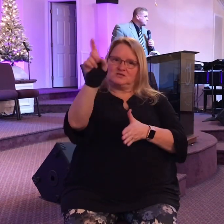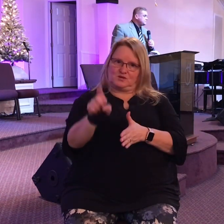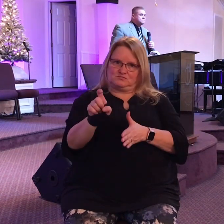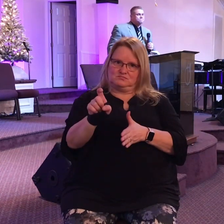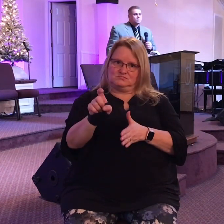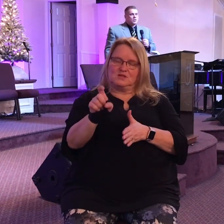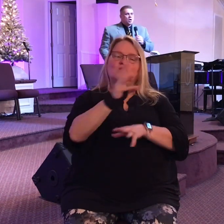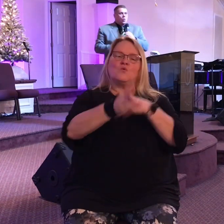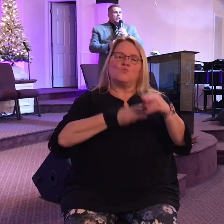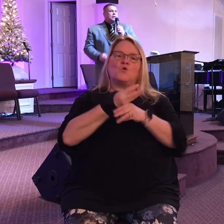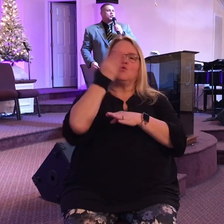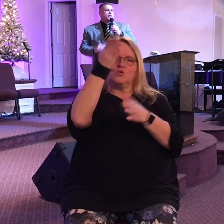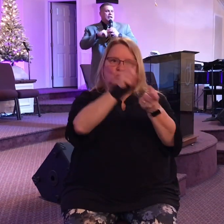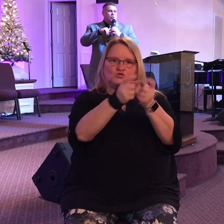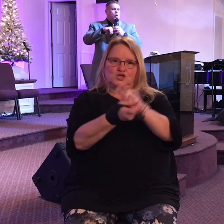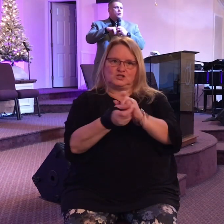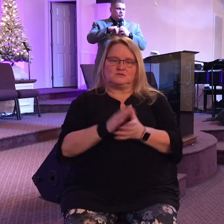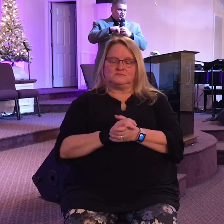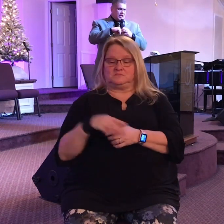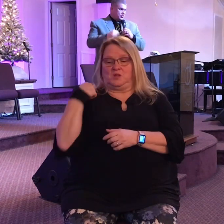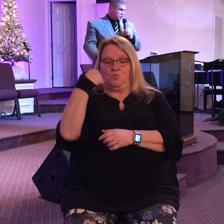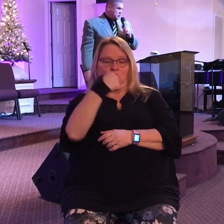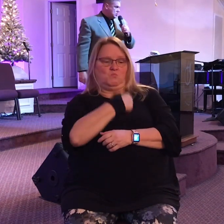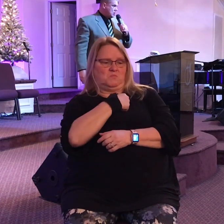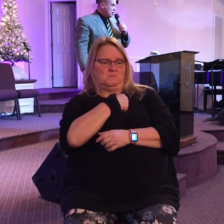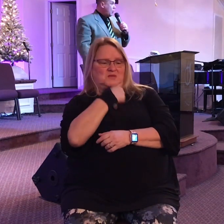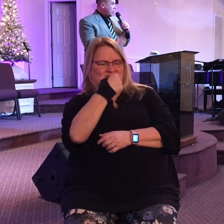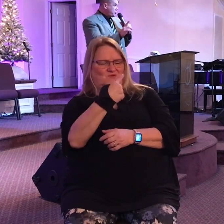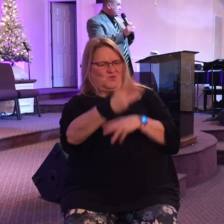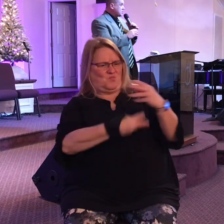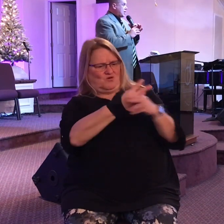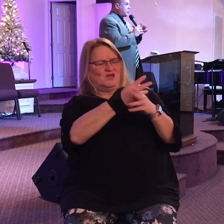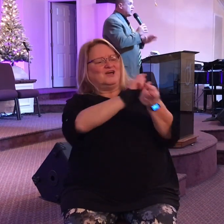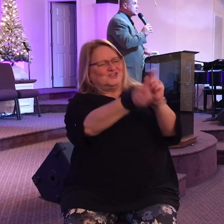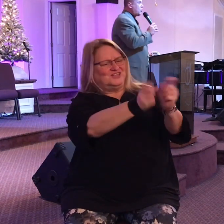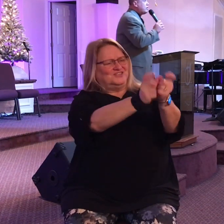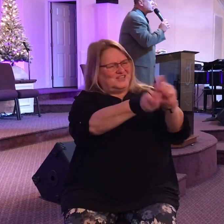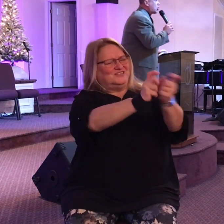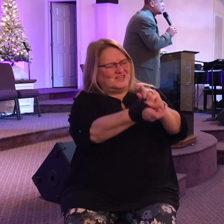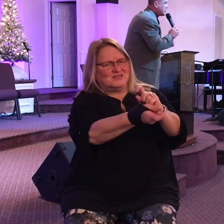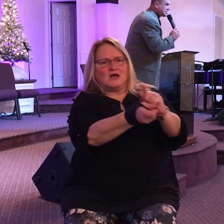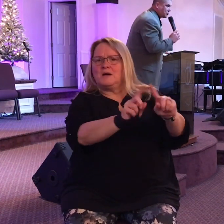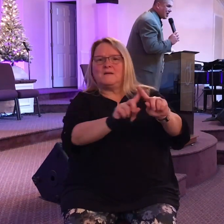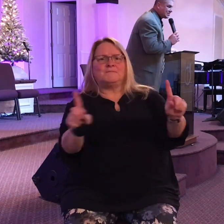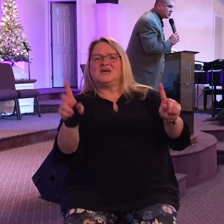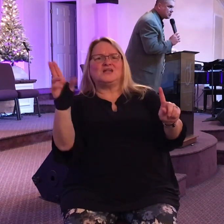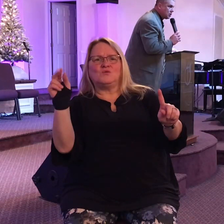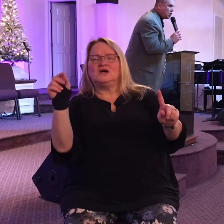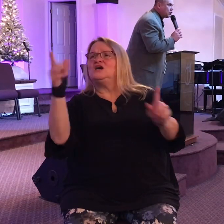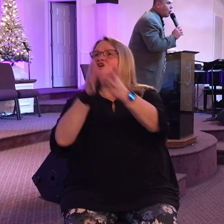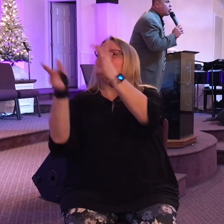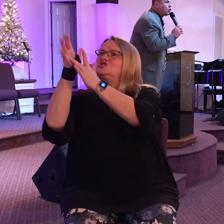change. We keep screaming at the world to change. But what Jesus said was, when the church gets it right,